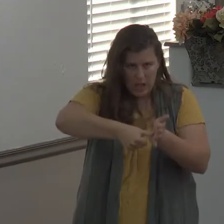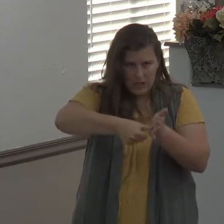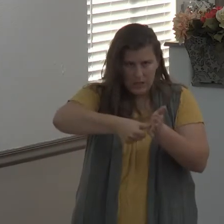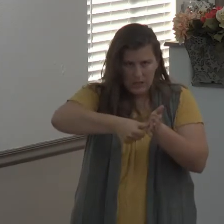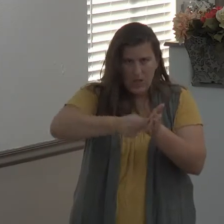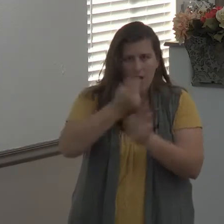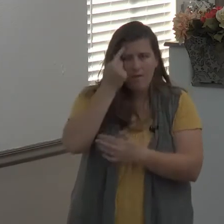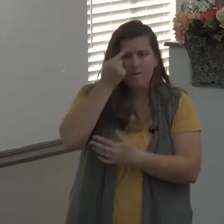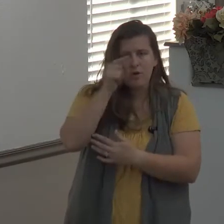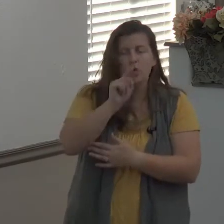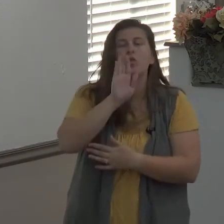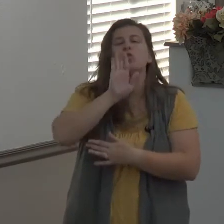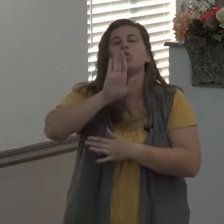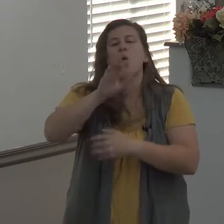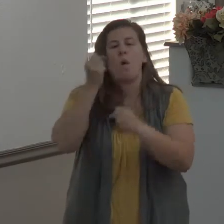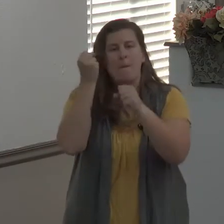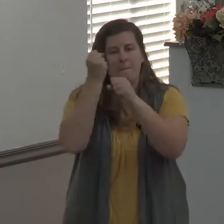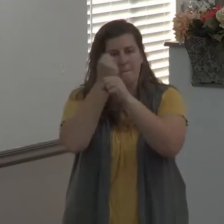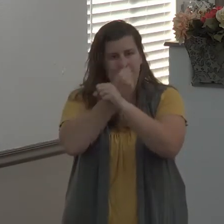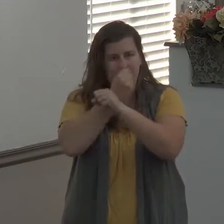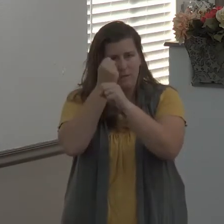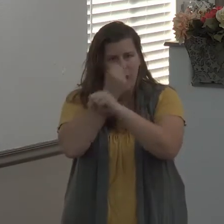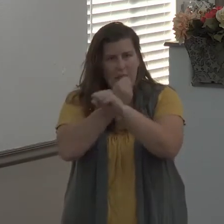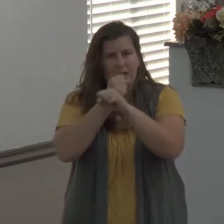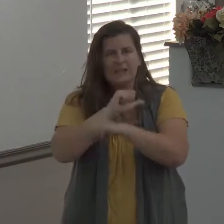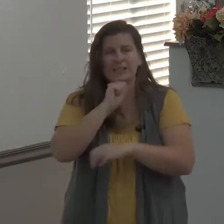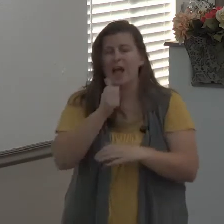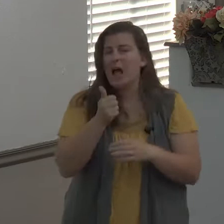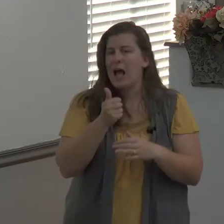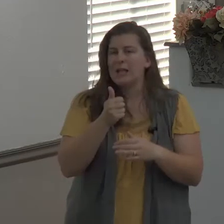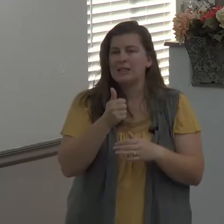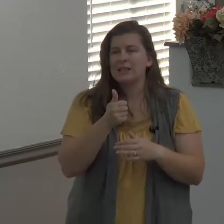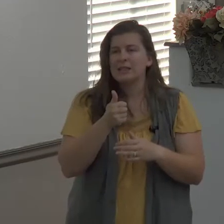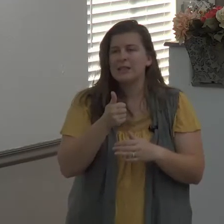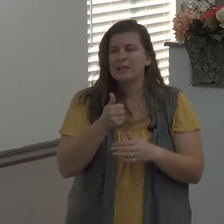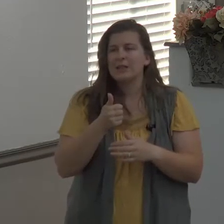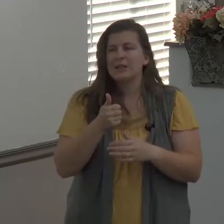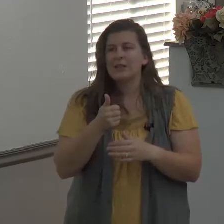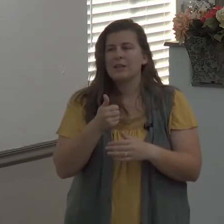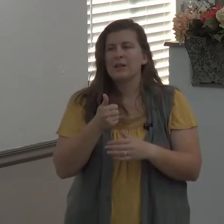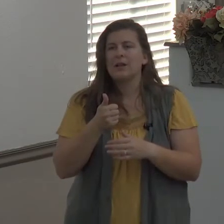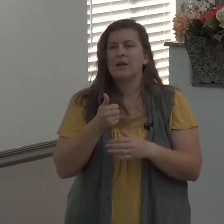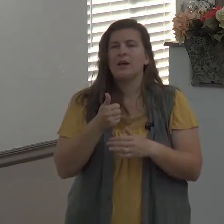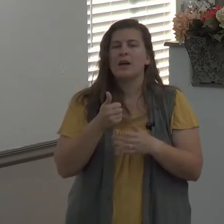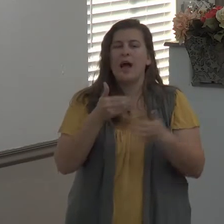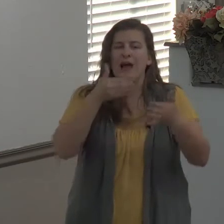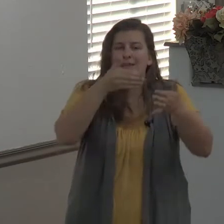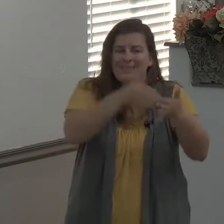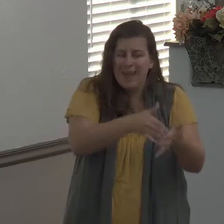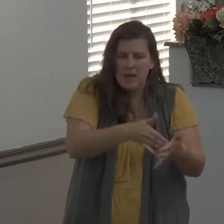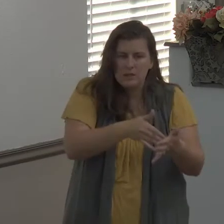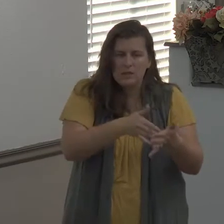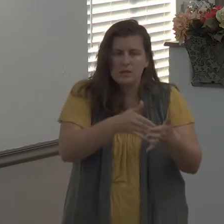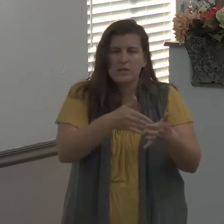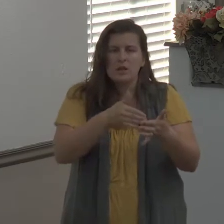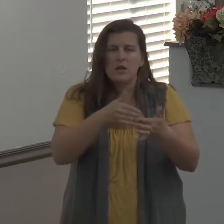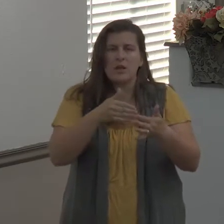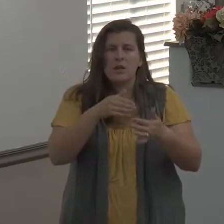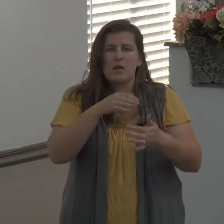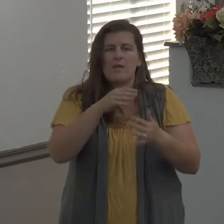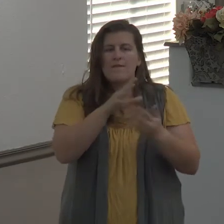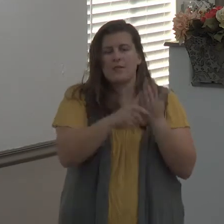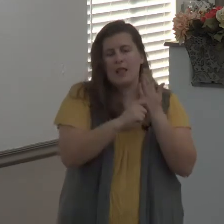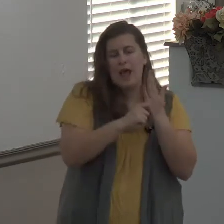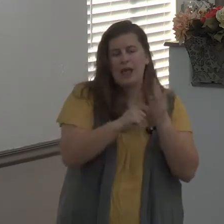done that, but he said, no, understand something. I'm emphasizing this for you. Your battle is not against flesh and blood,